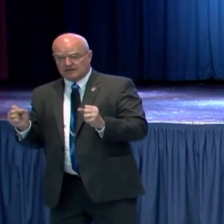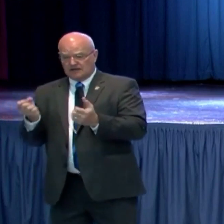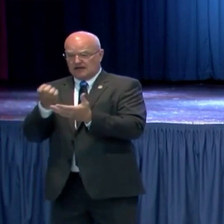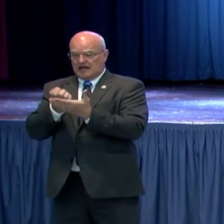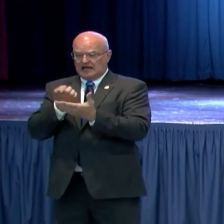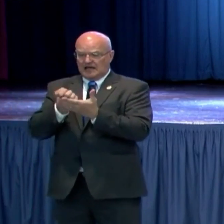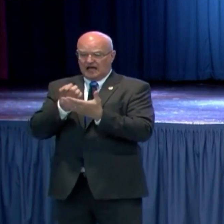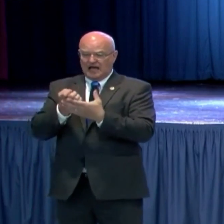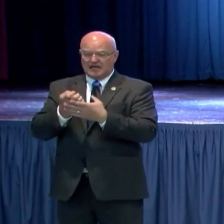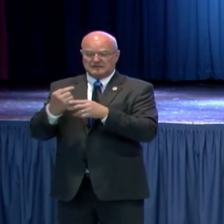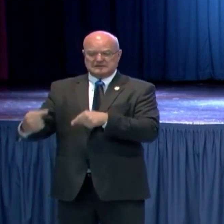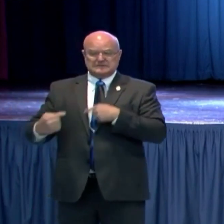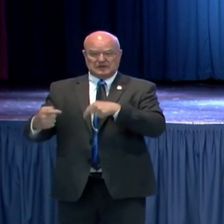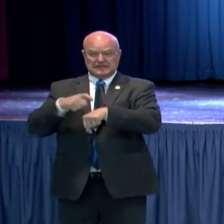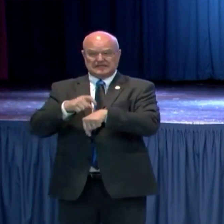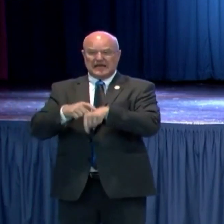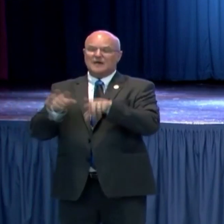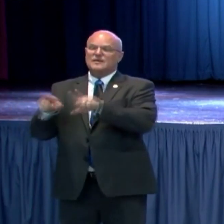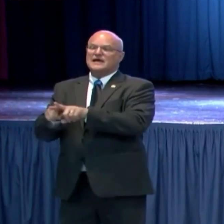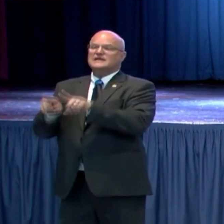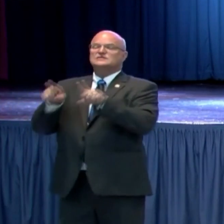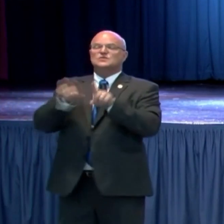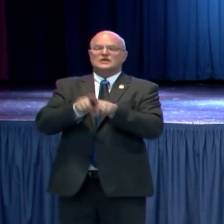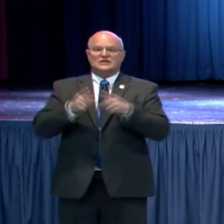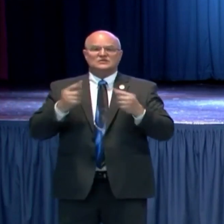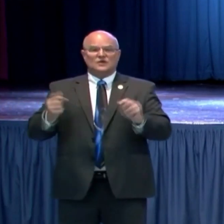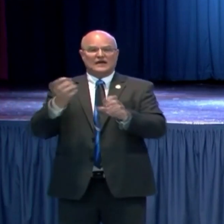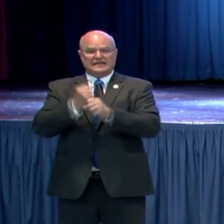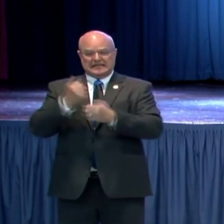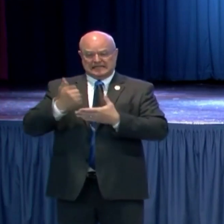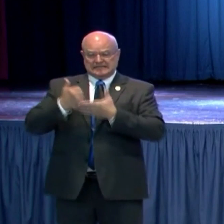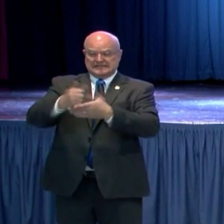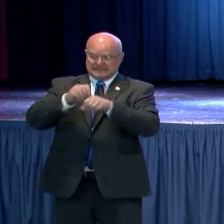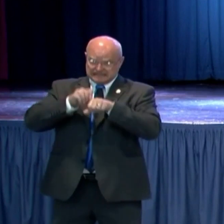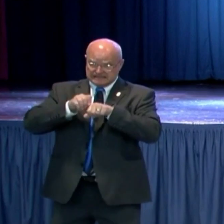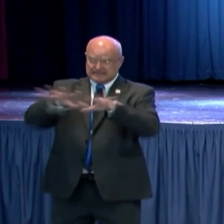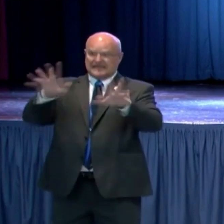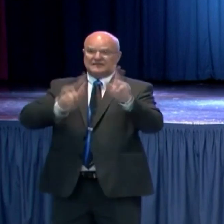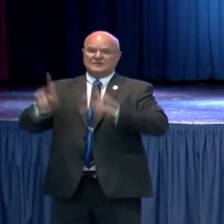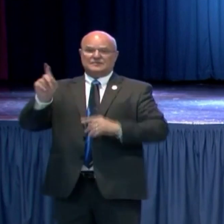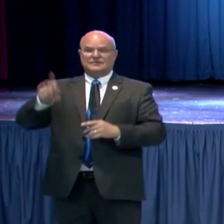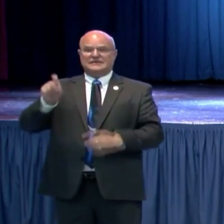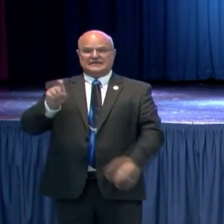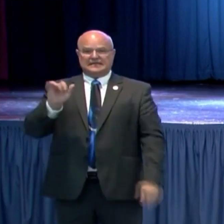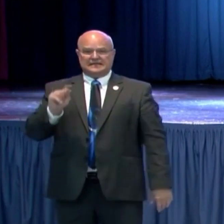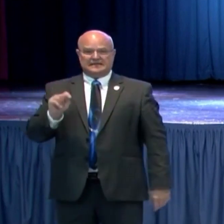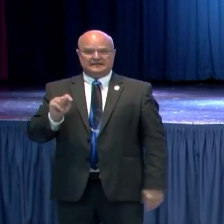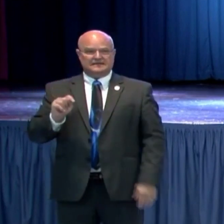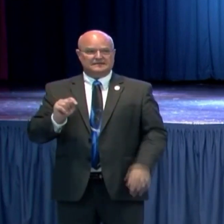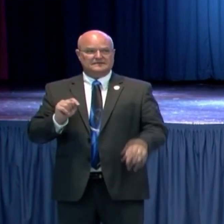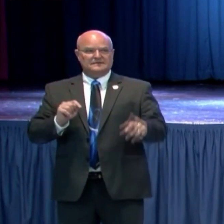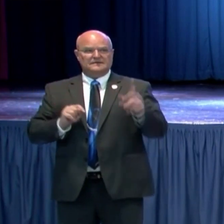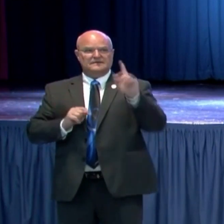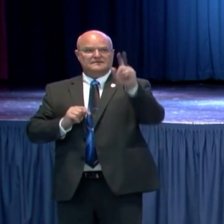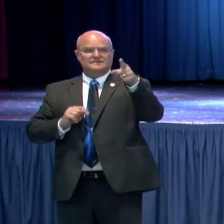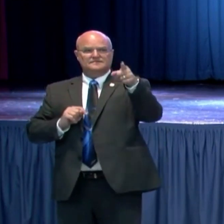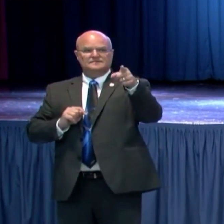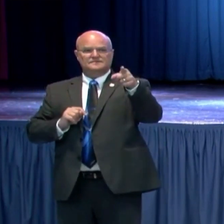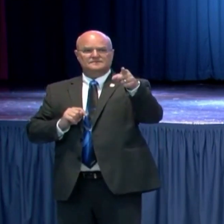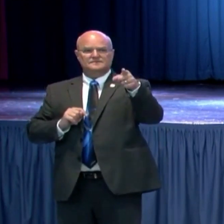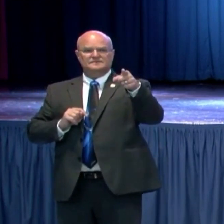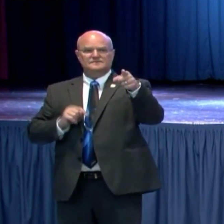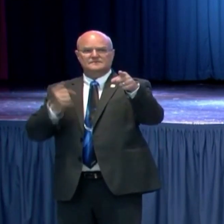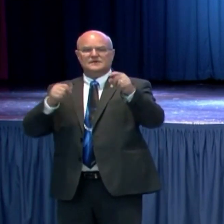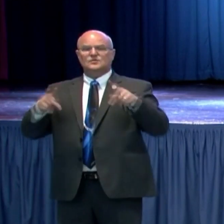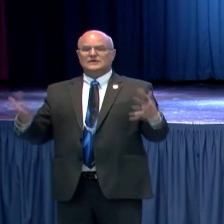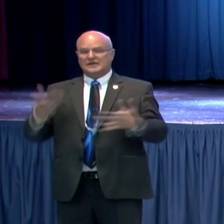economy during struggling times, as well as trying to get assistance out to those people that need it. Yes, sir. Does anyone